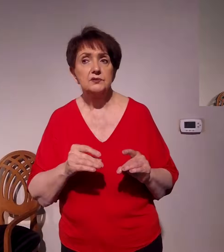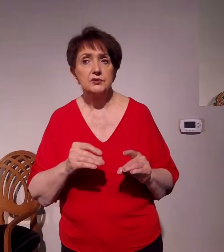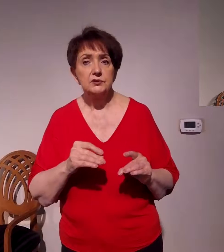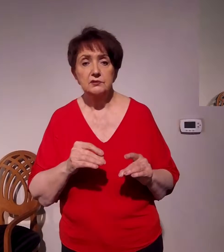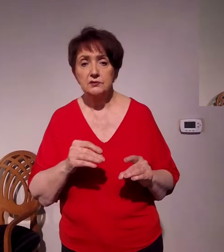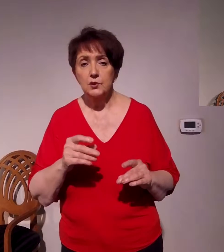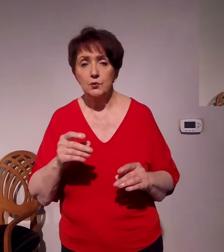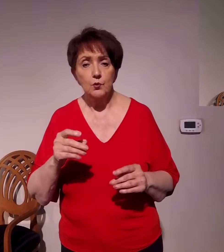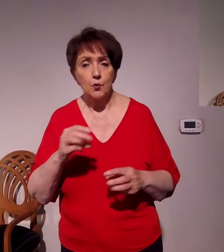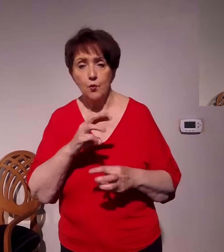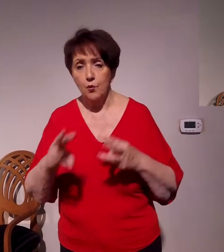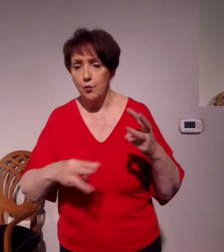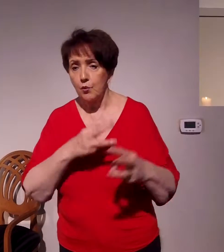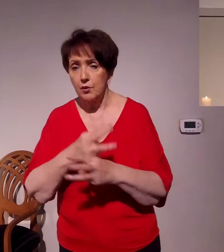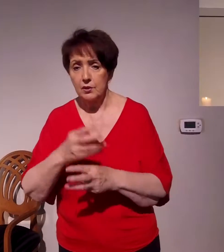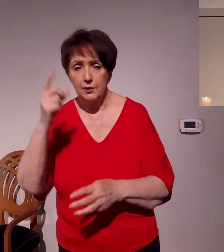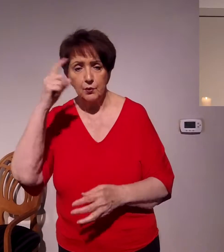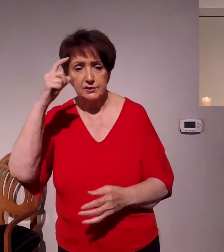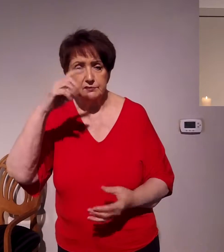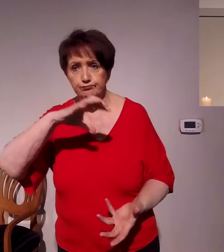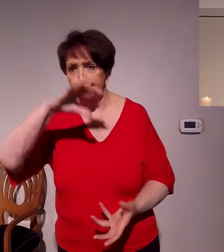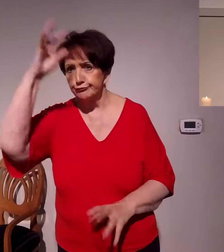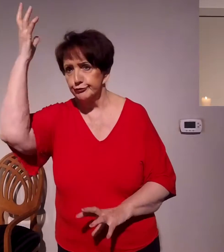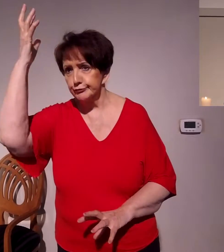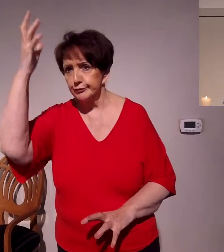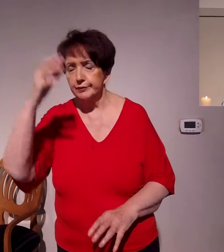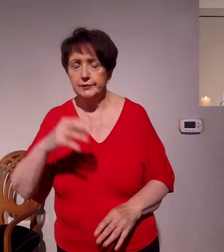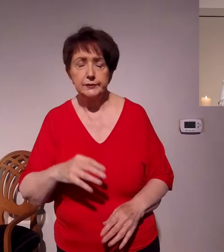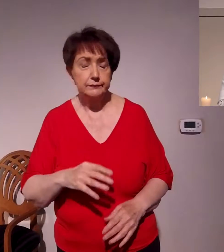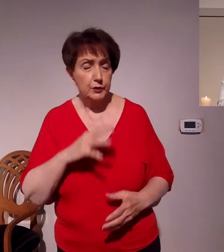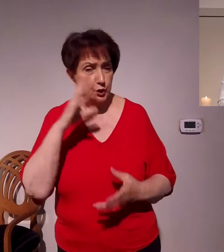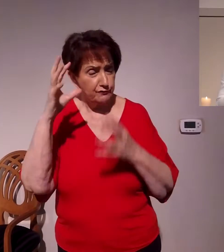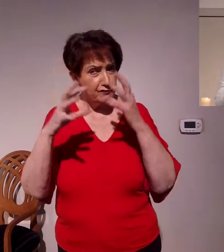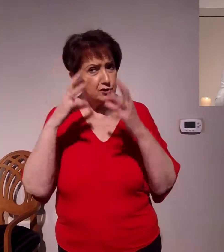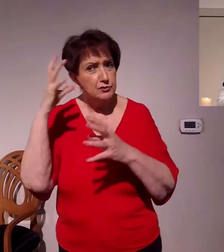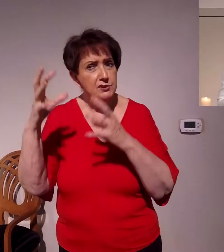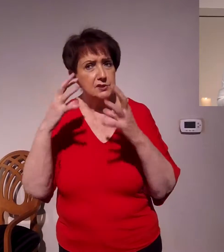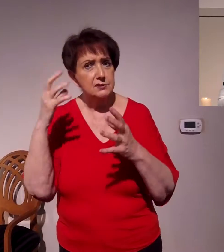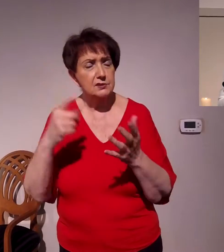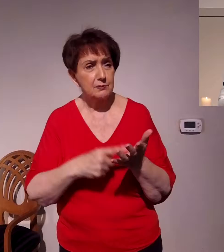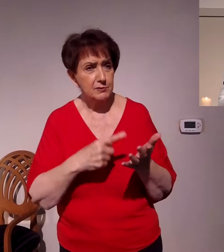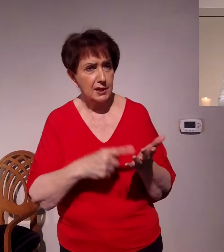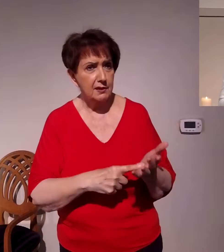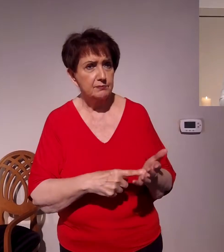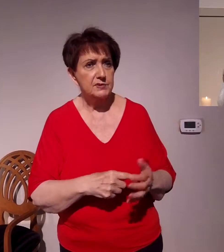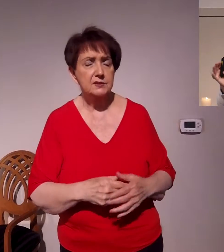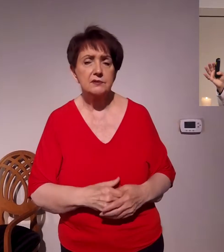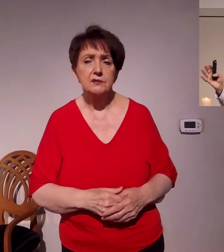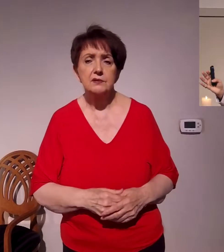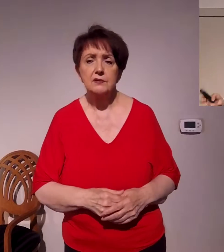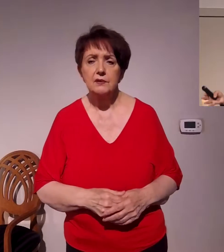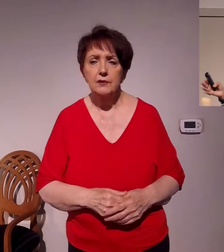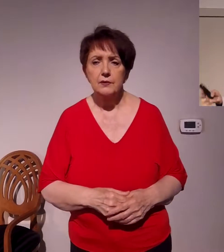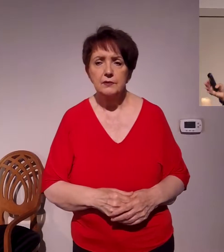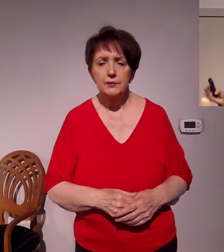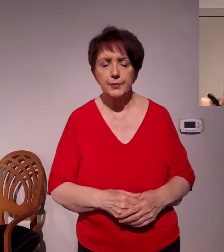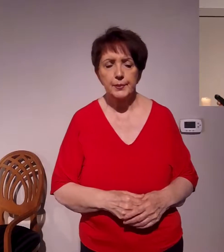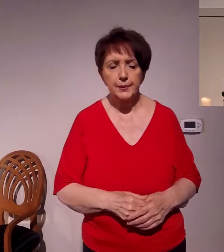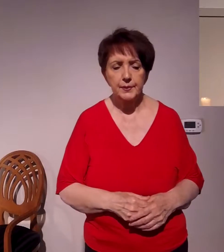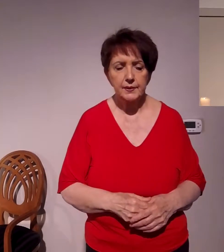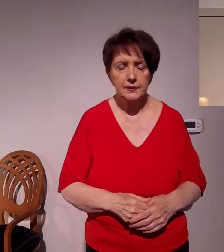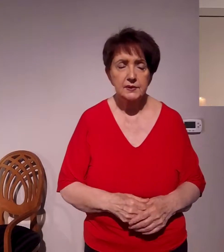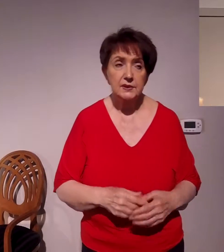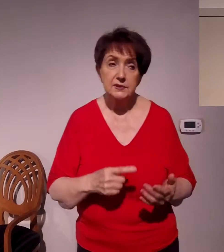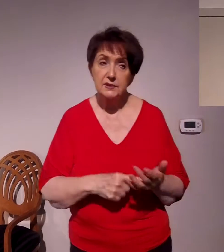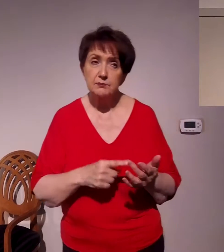head. And sometimes they were confusing. And you have to spend a little time. Because they don't make